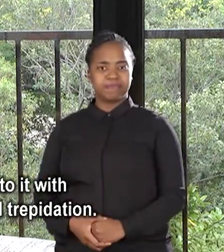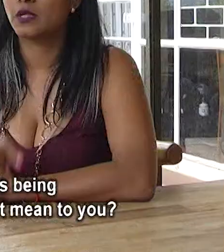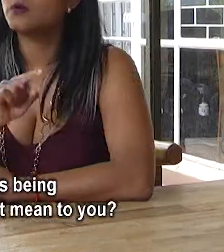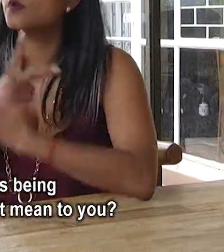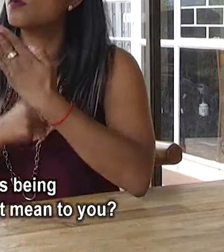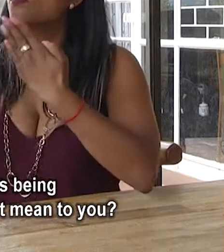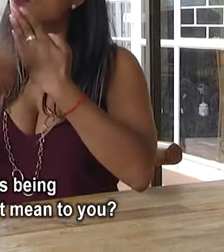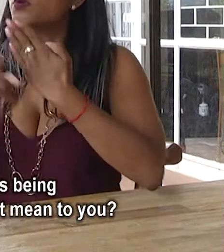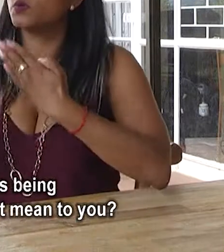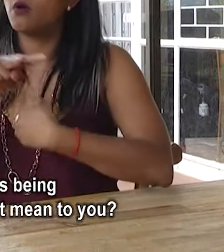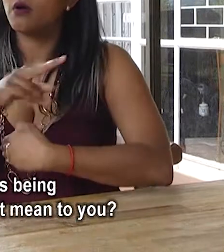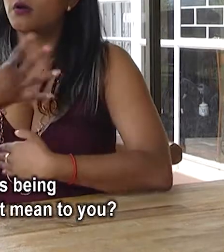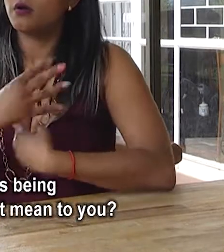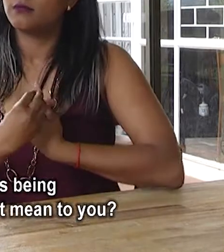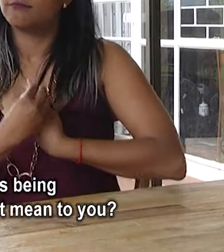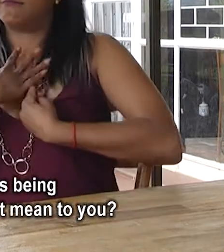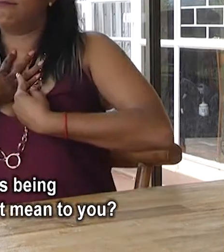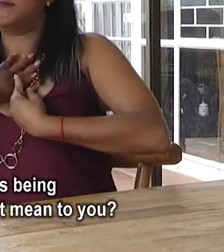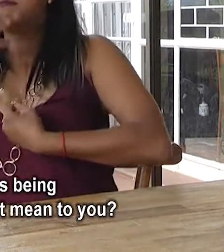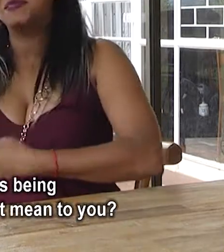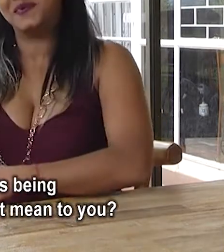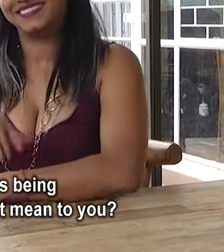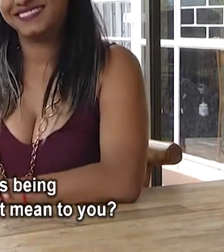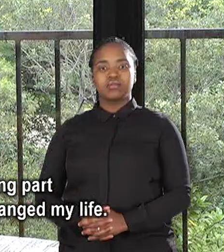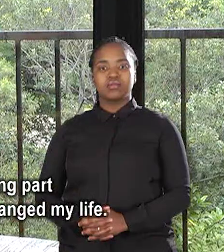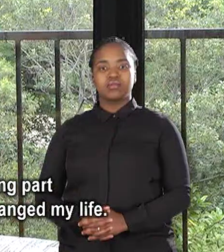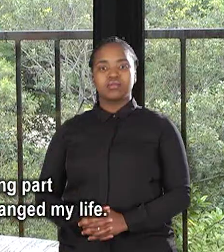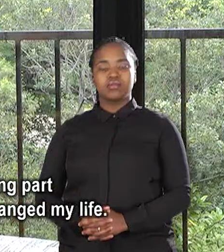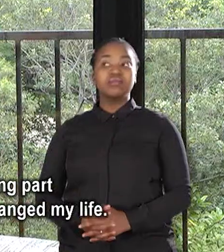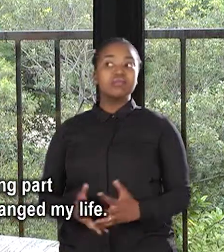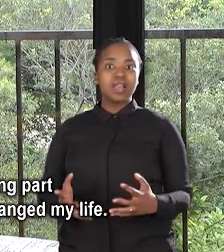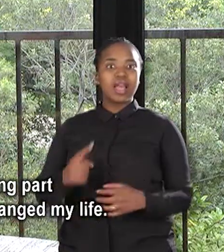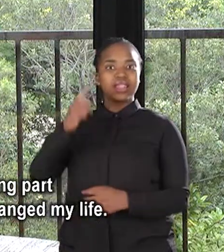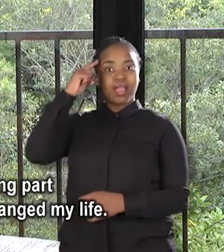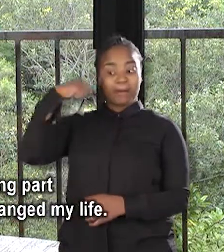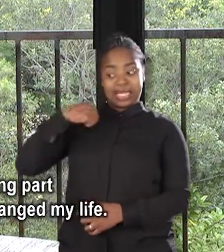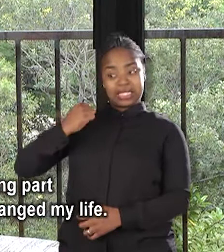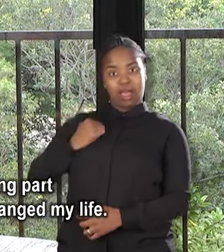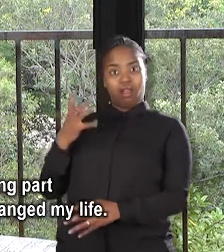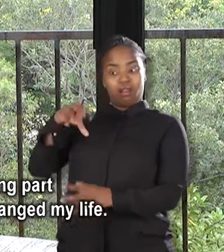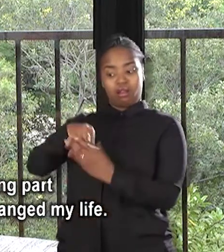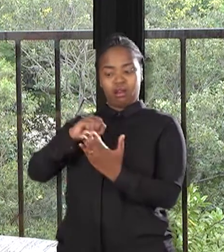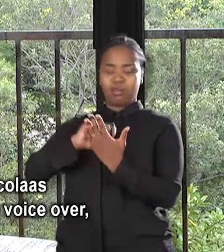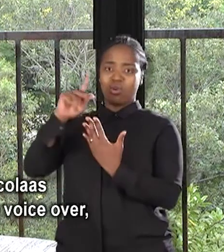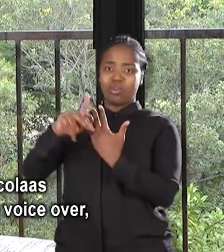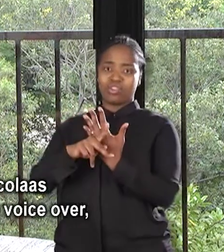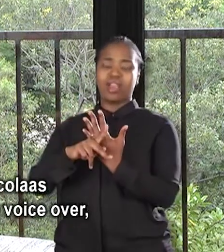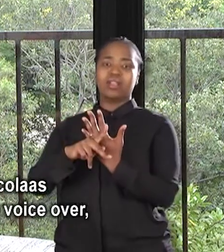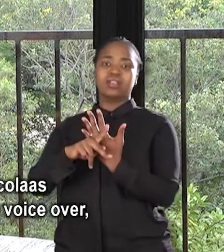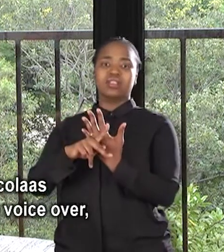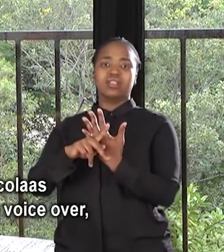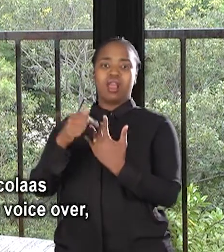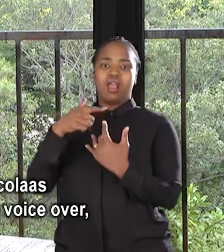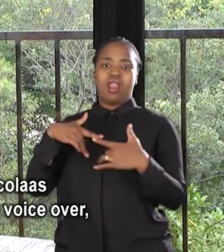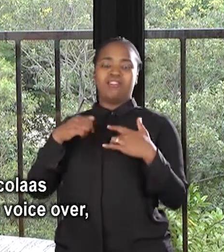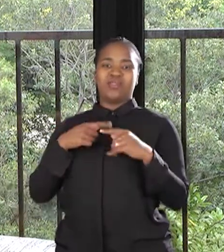process. What does being part of this project mean to you? I think being part of this project really changed my life. When